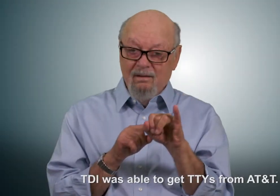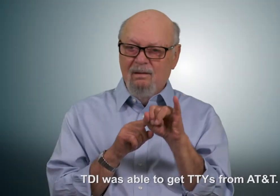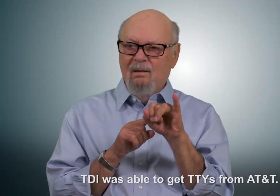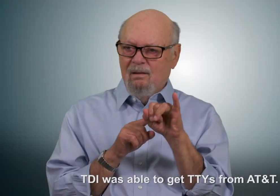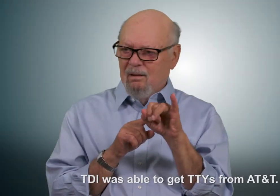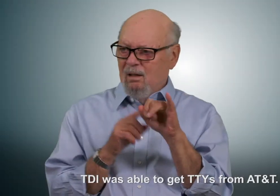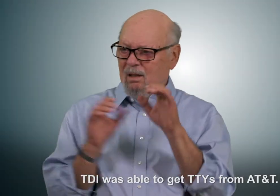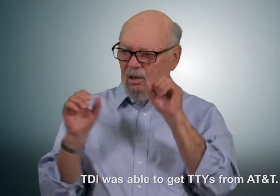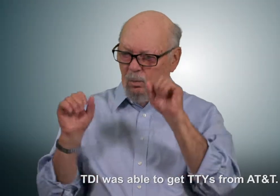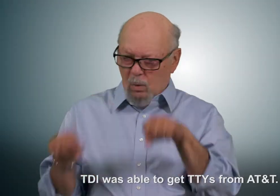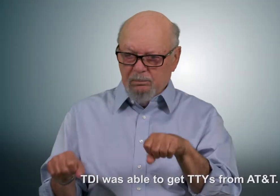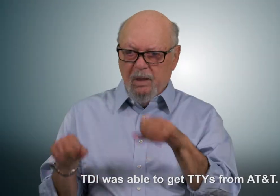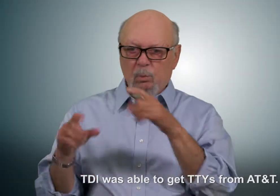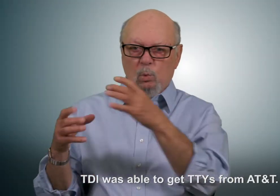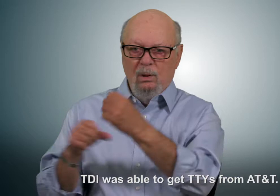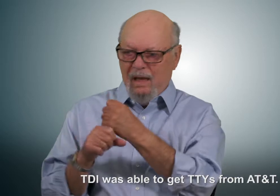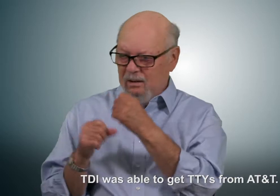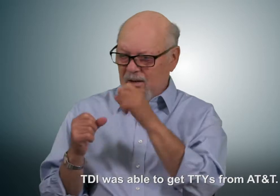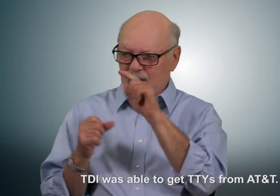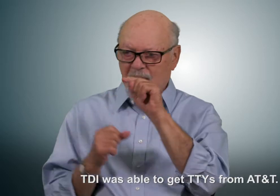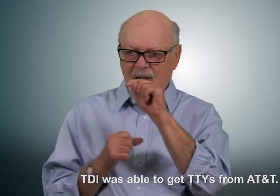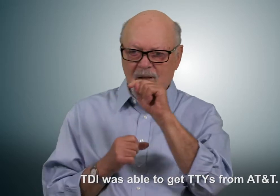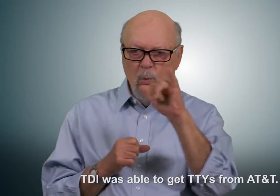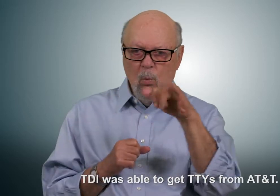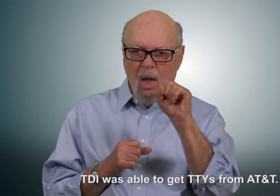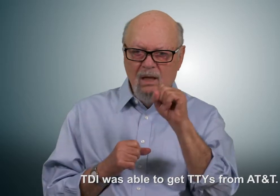TDI was able to get TTYs from AT&T.